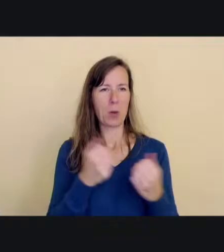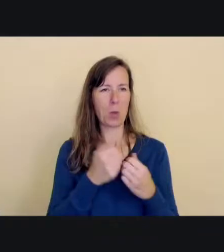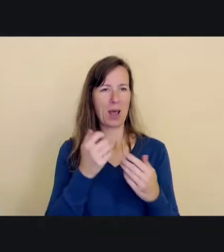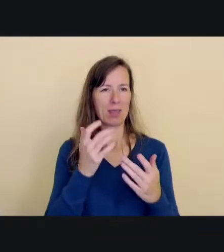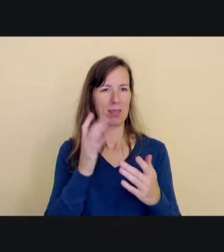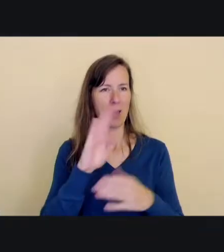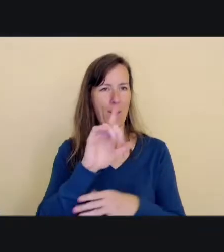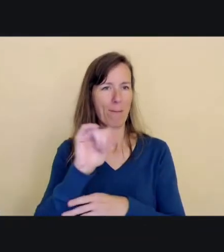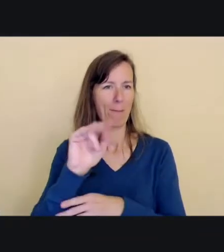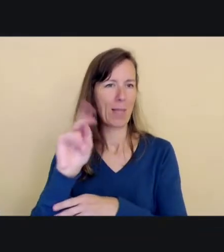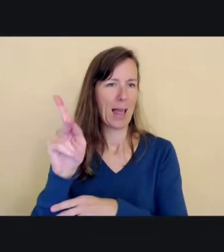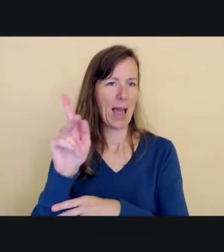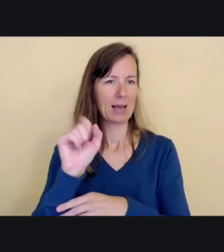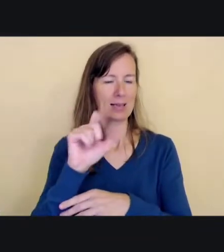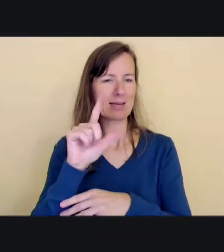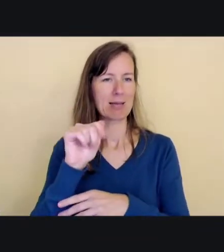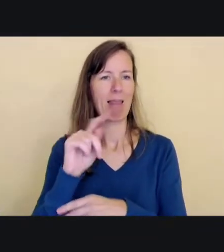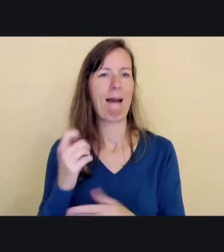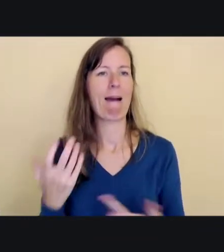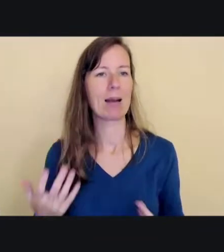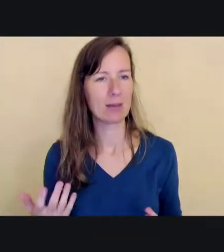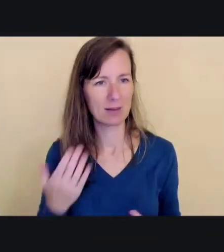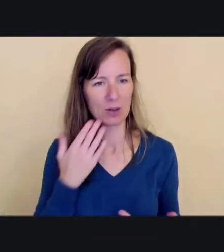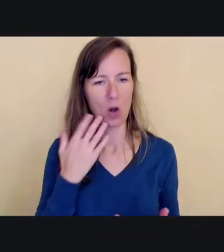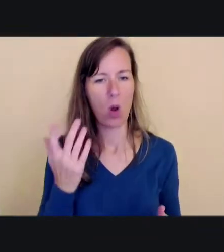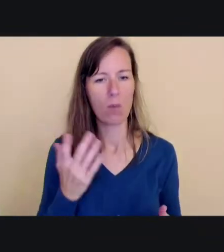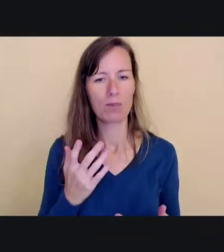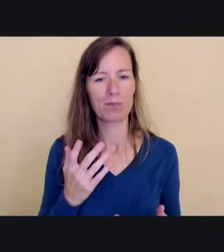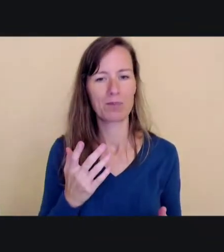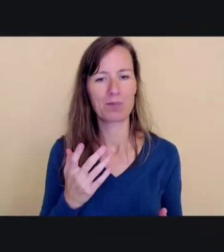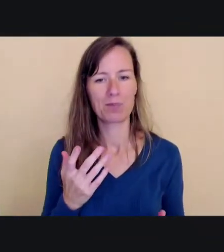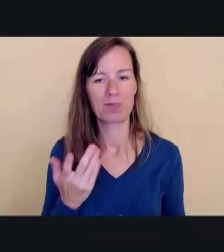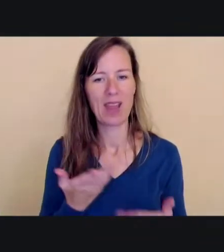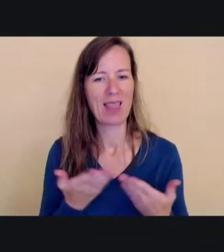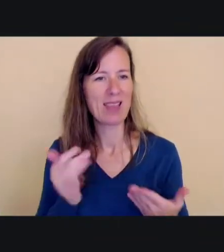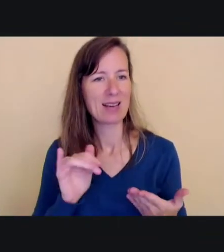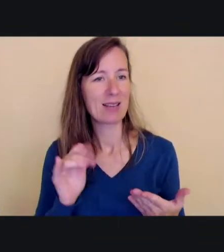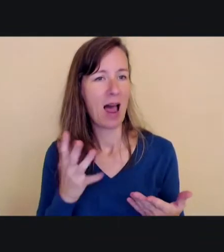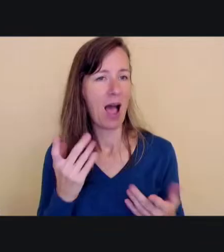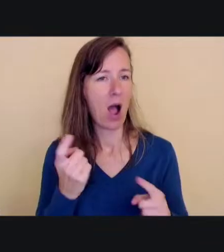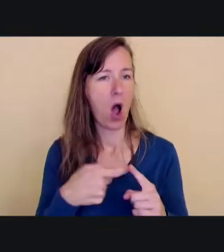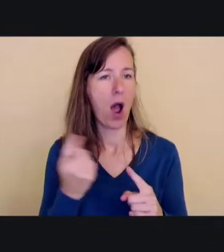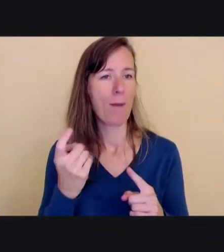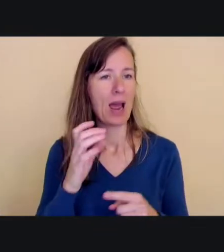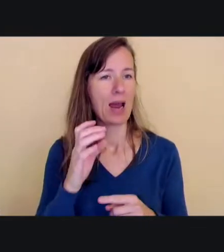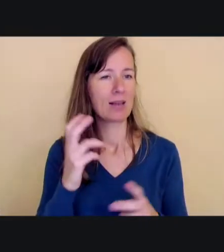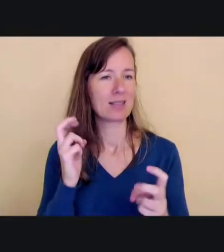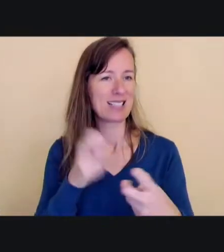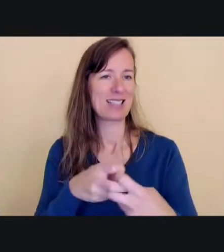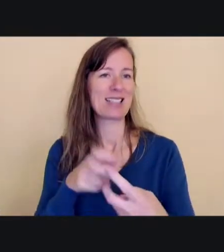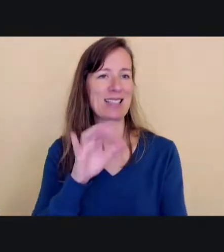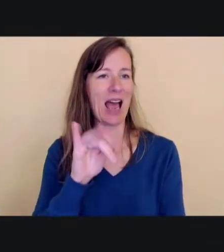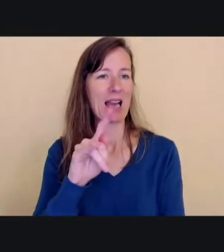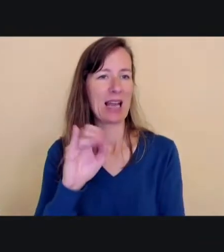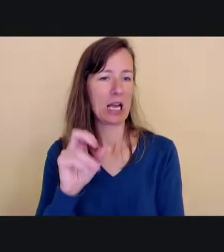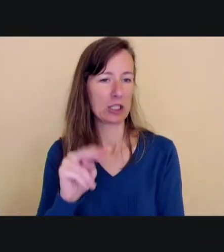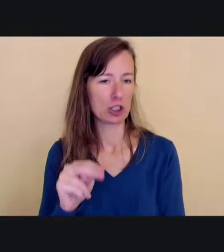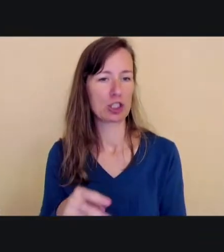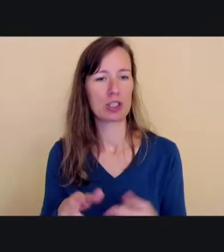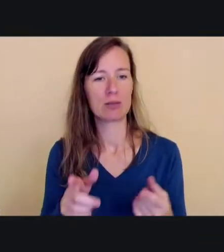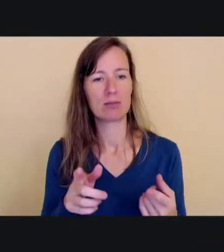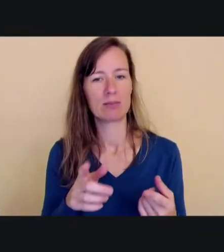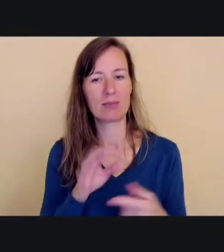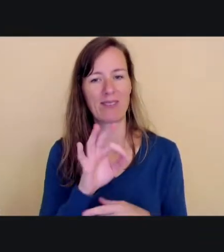automated citation fees and zoning seem to be winners. And I think we can be